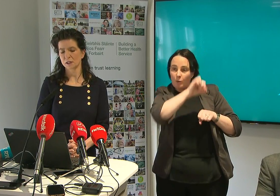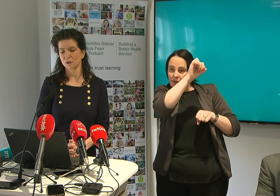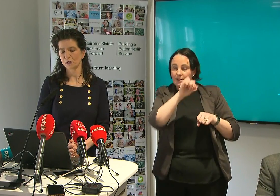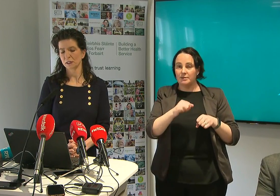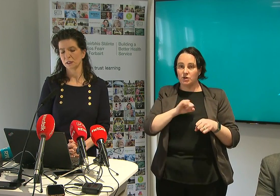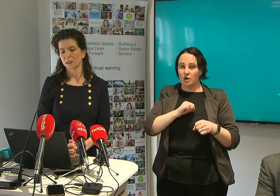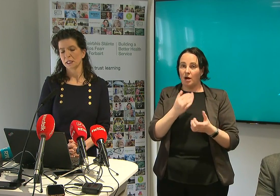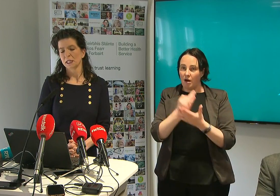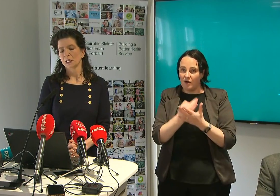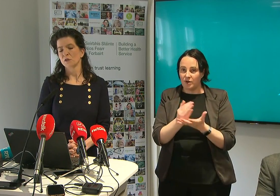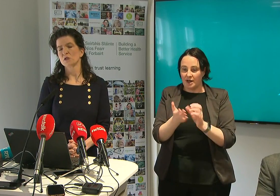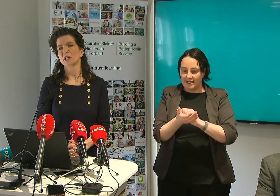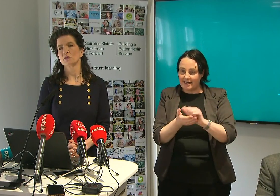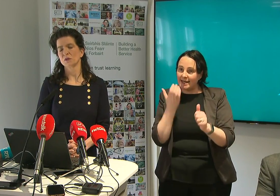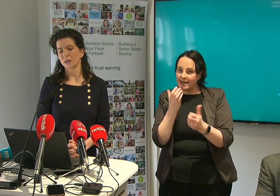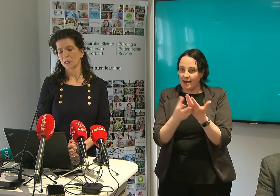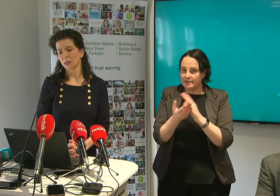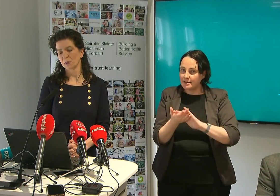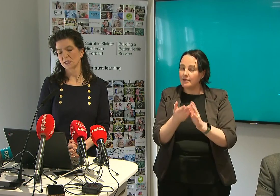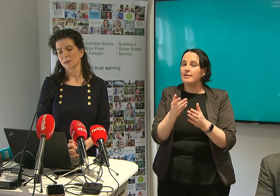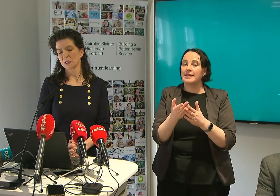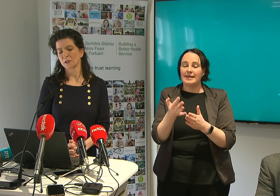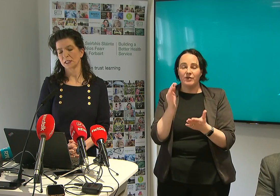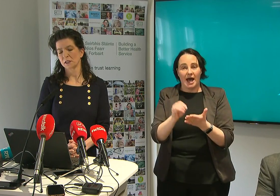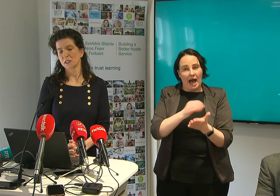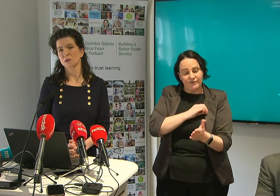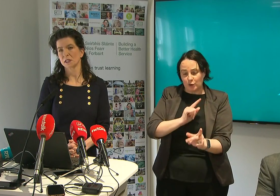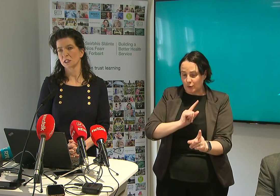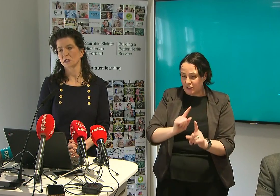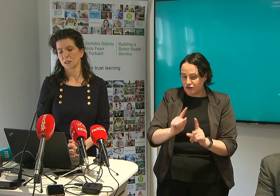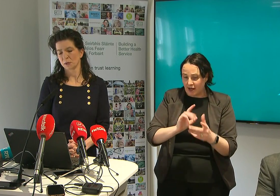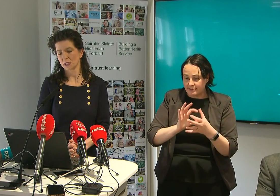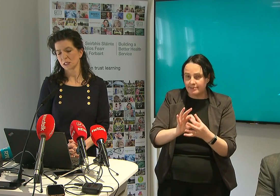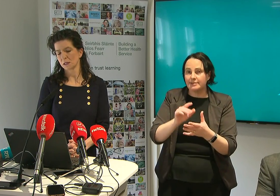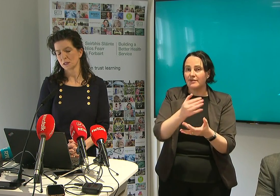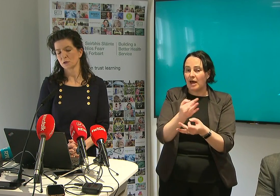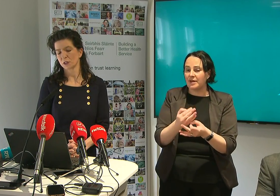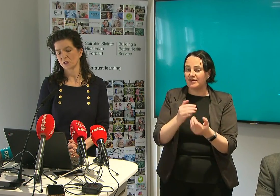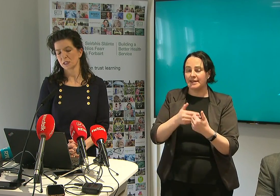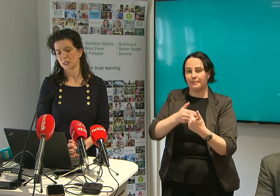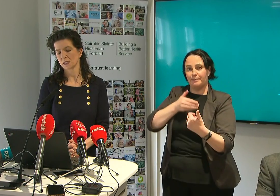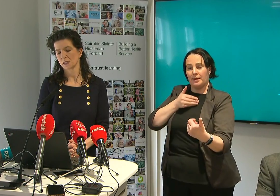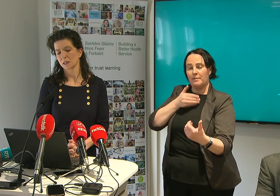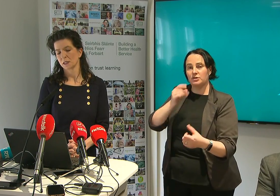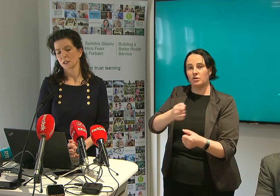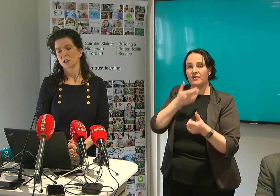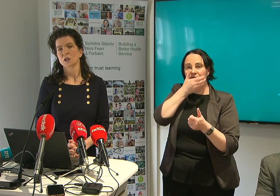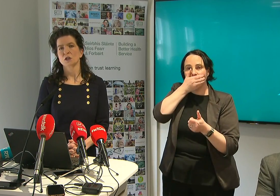their hands often. If interaction with family members is absolutely necessary, they need to keep their distance and wear a face